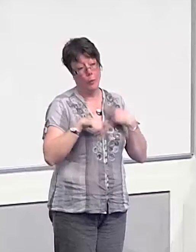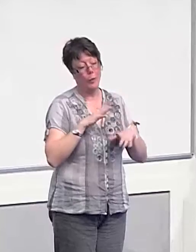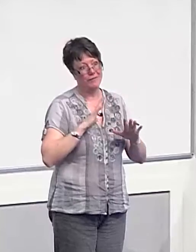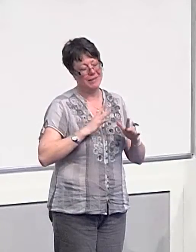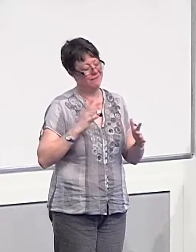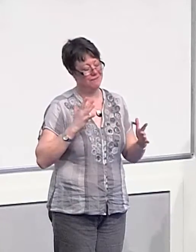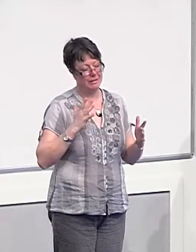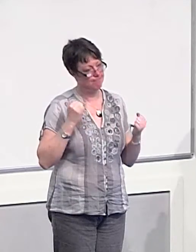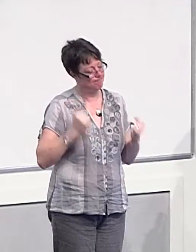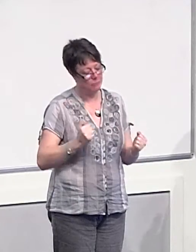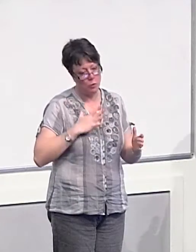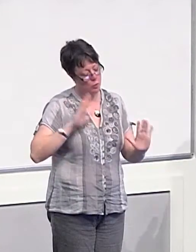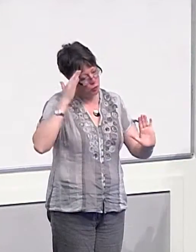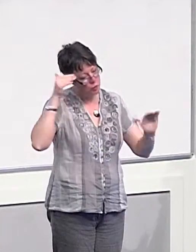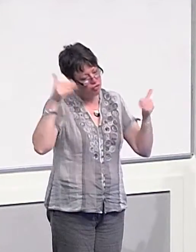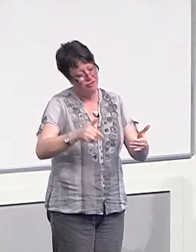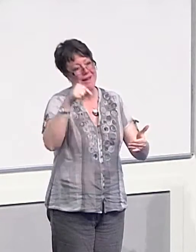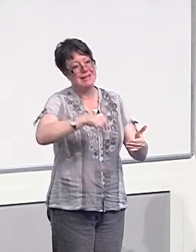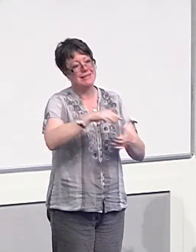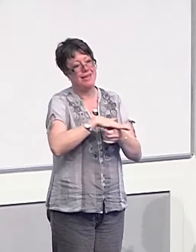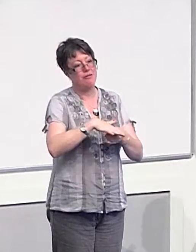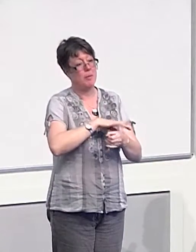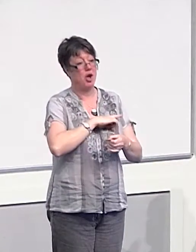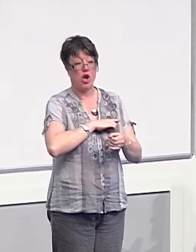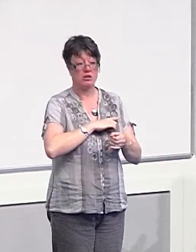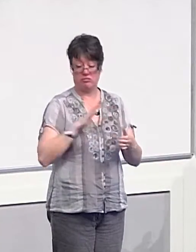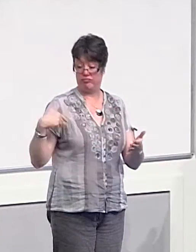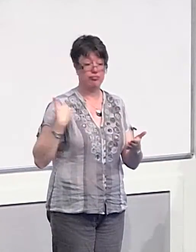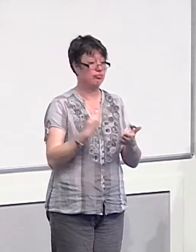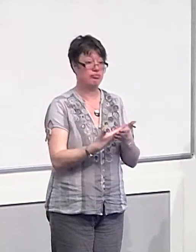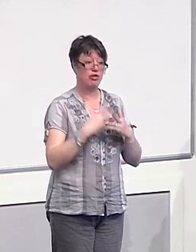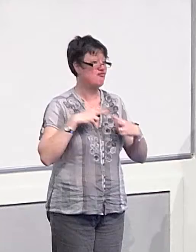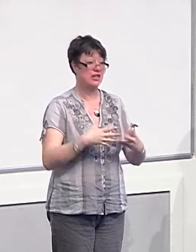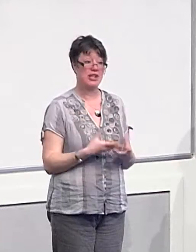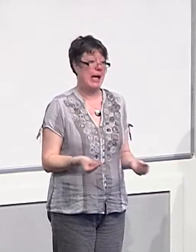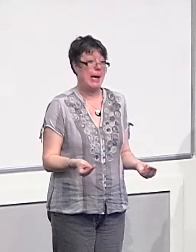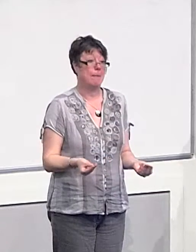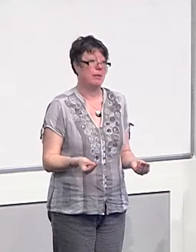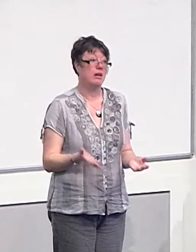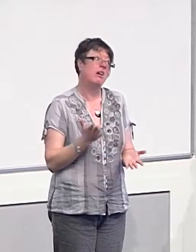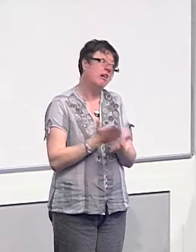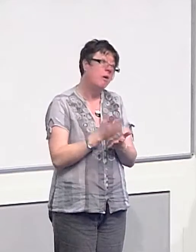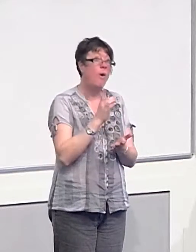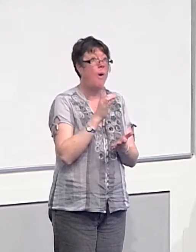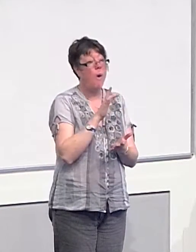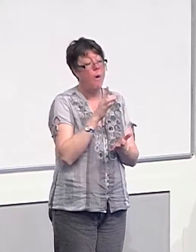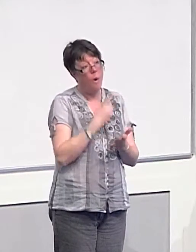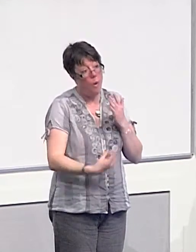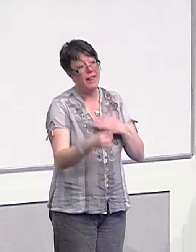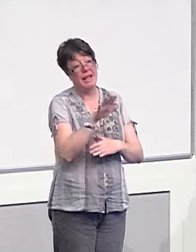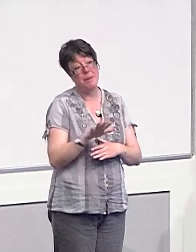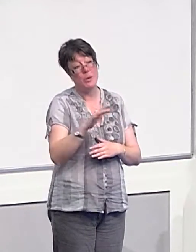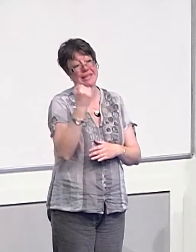been a huge research gap in this field. In fact, there are only about 6,000 publications on